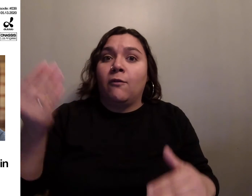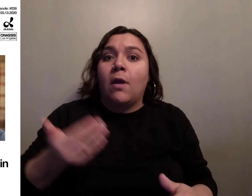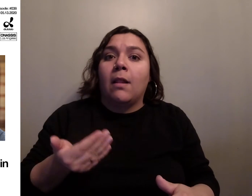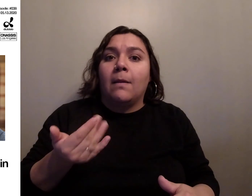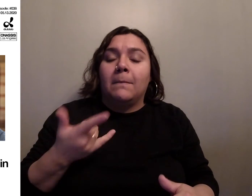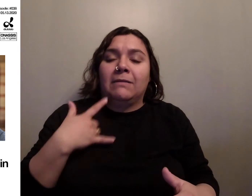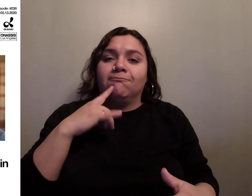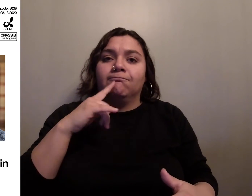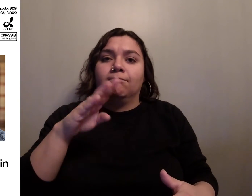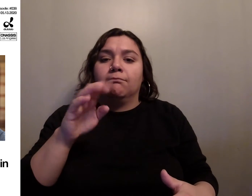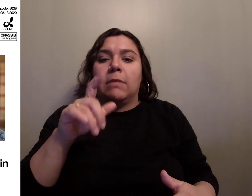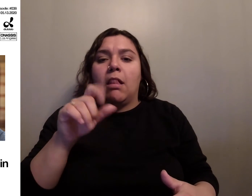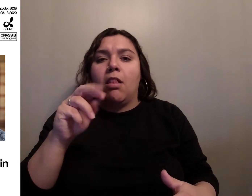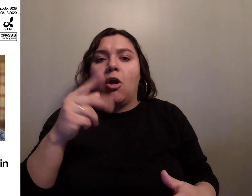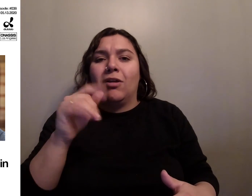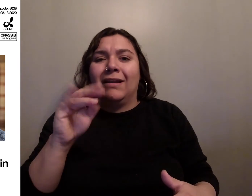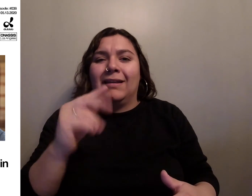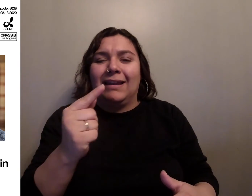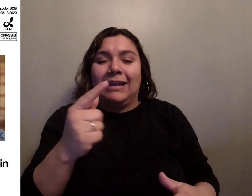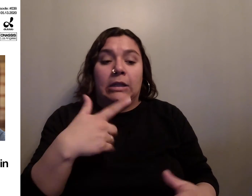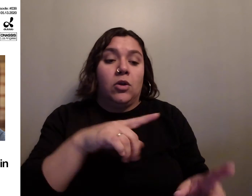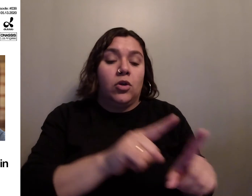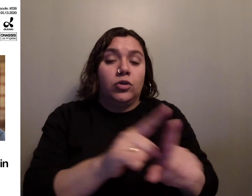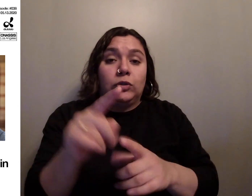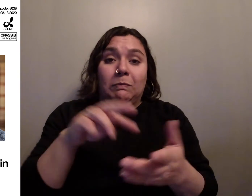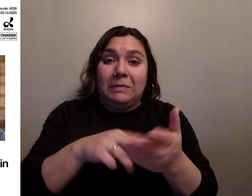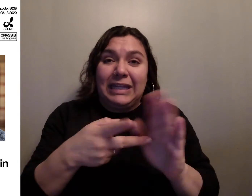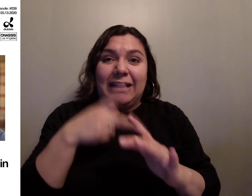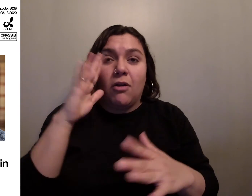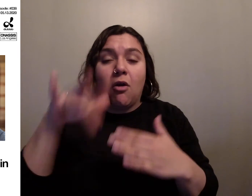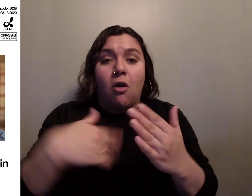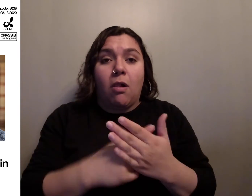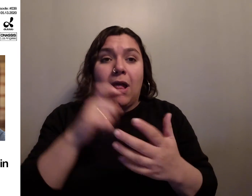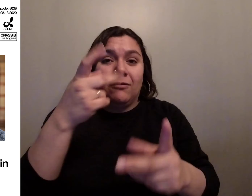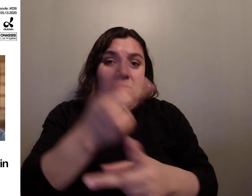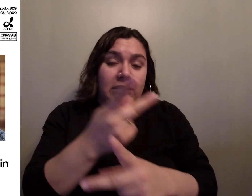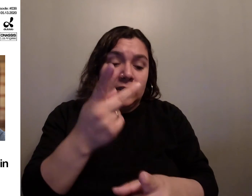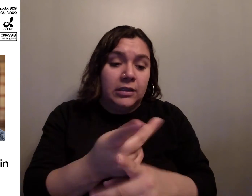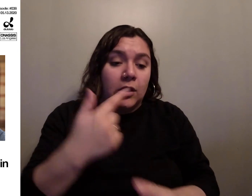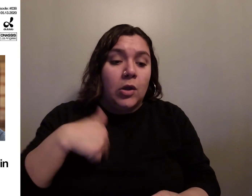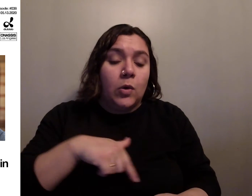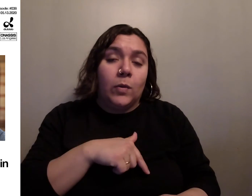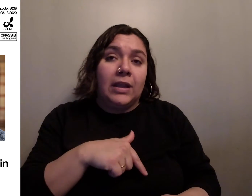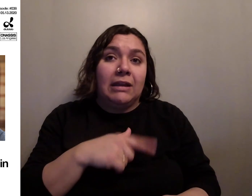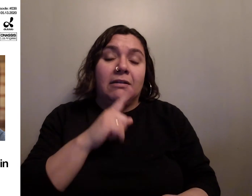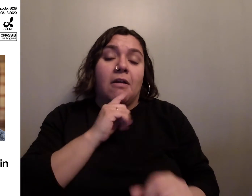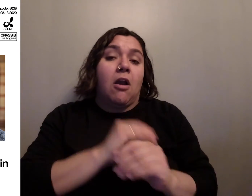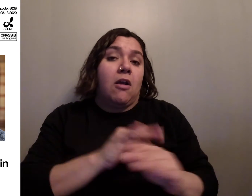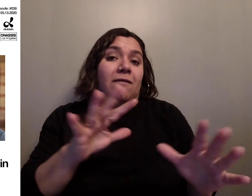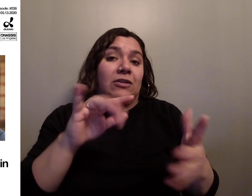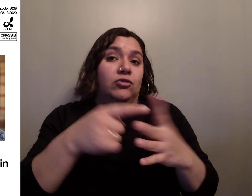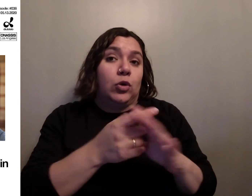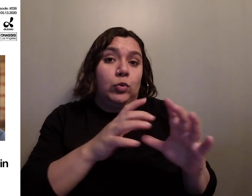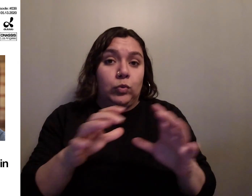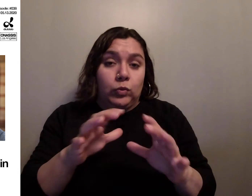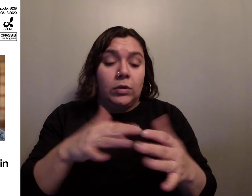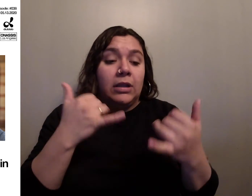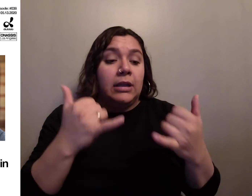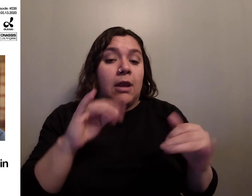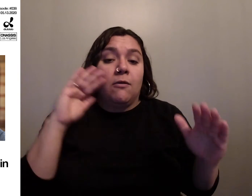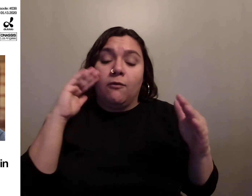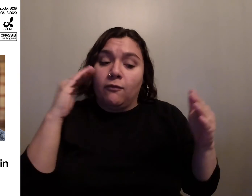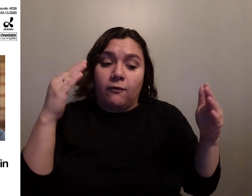of safety and sense of welcome and belonging and meaning all have to be looked after. So what